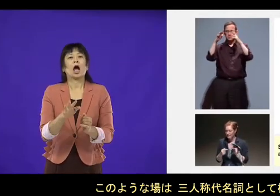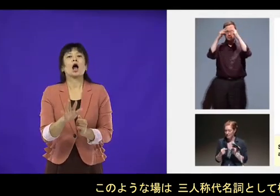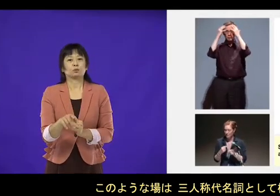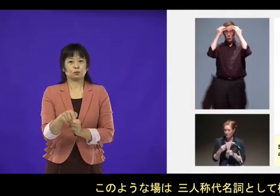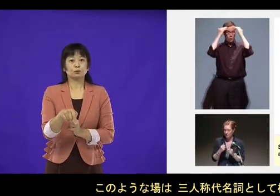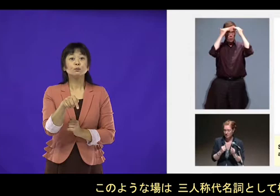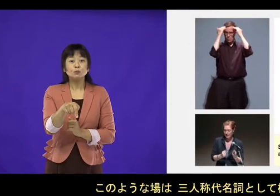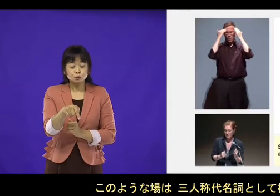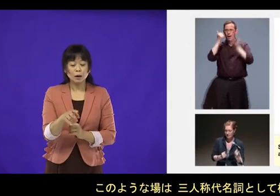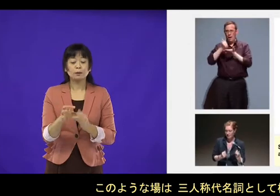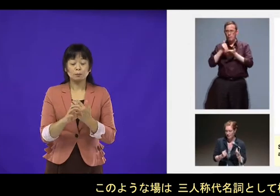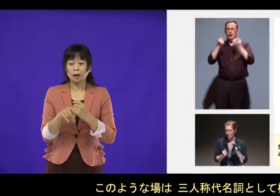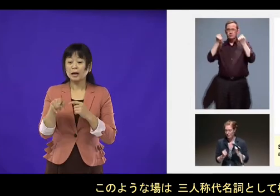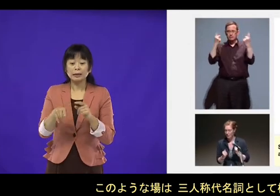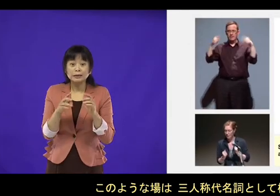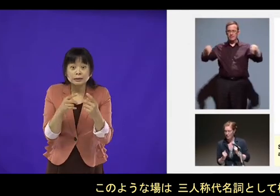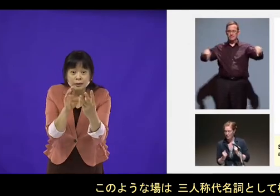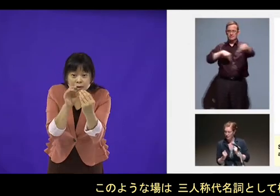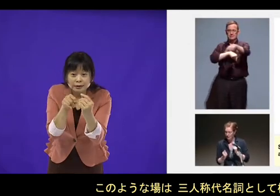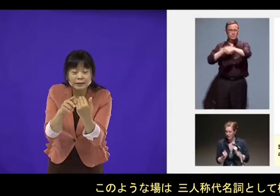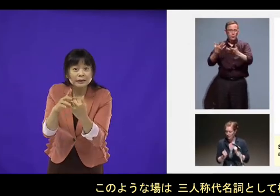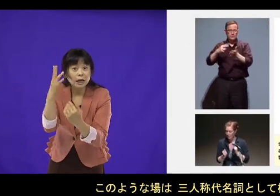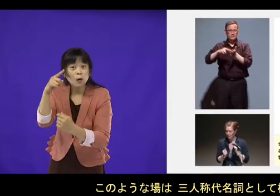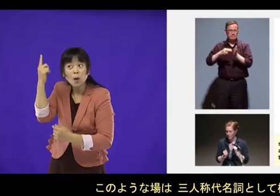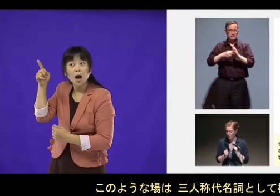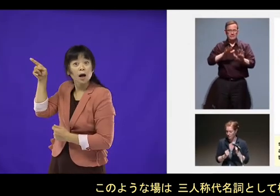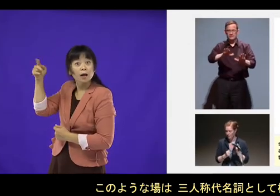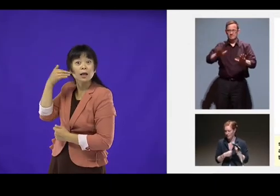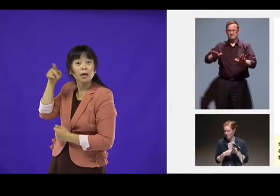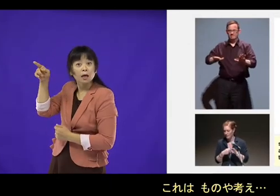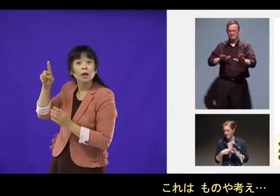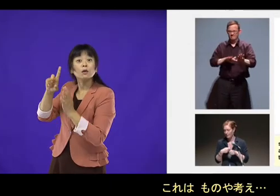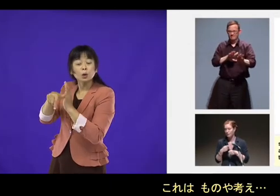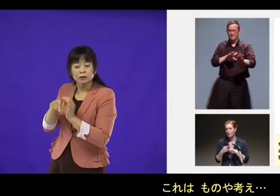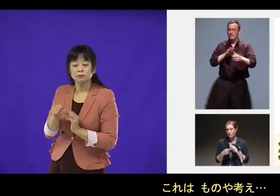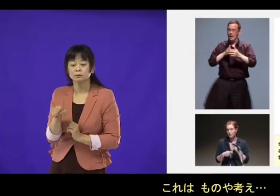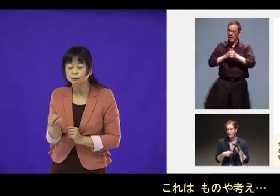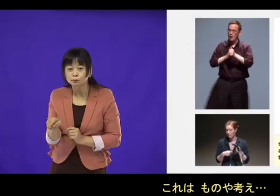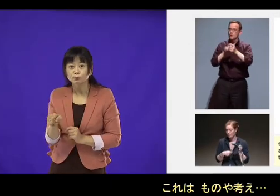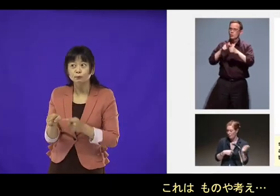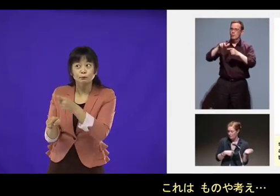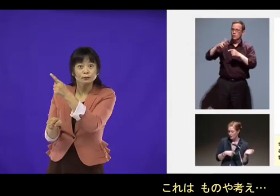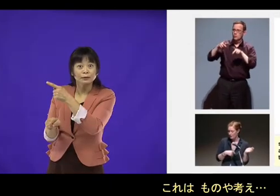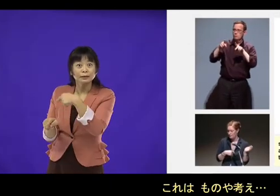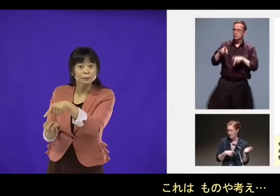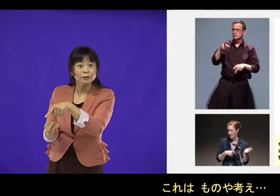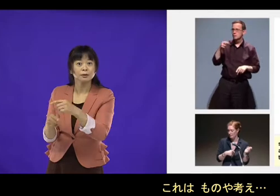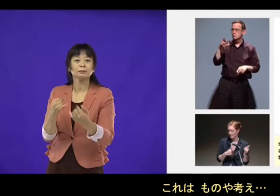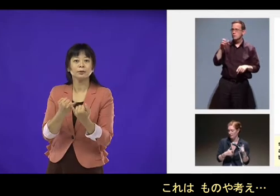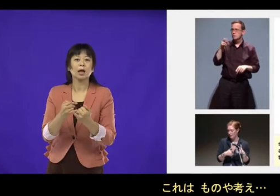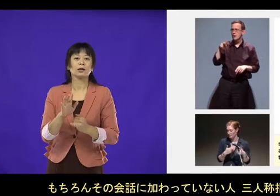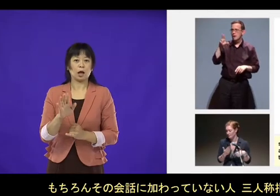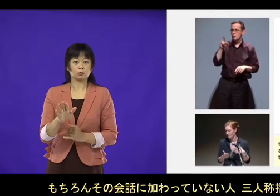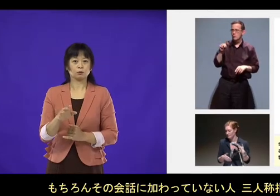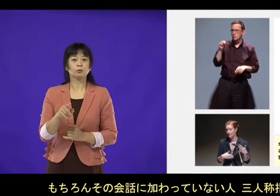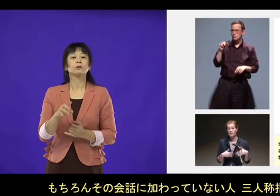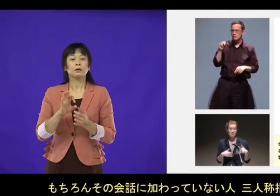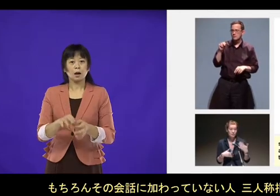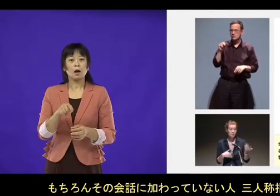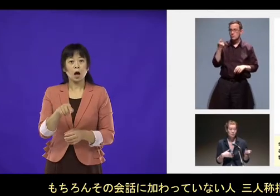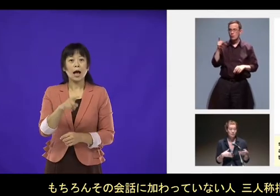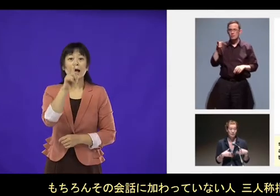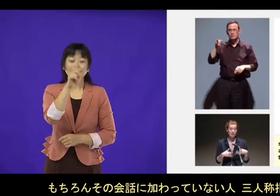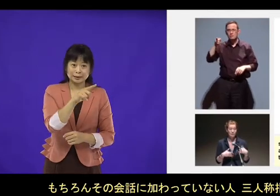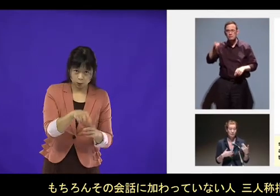attain the sort of the status of a third-person pronoun. So they can be used to refer to objects and ideas,